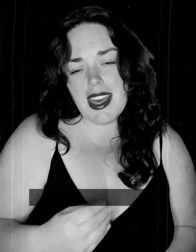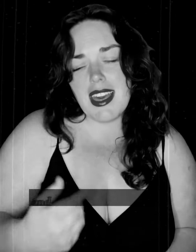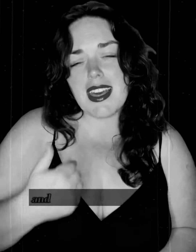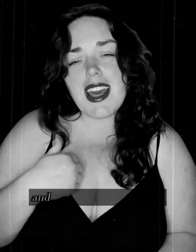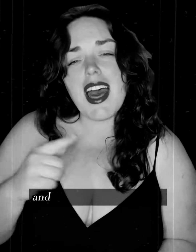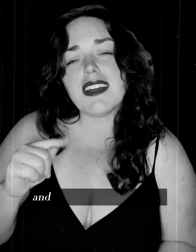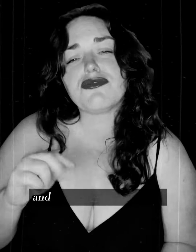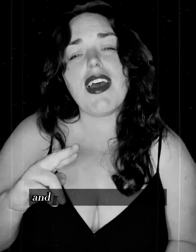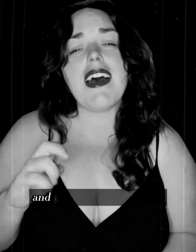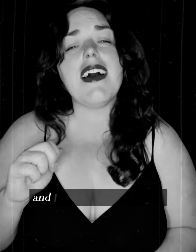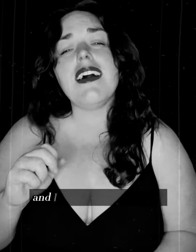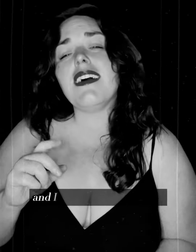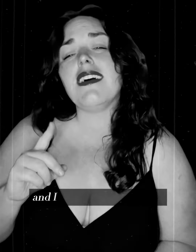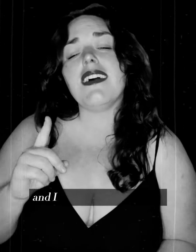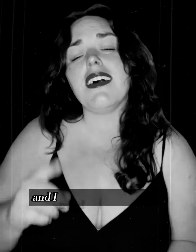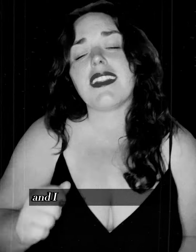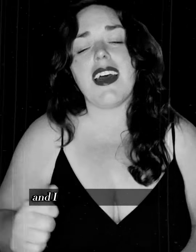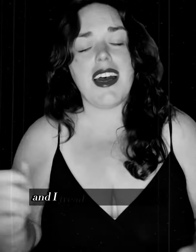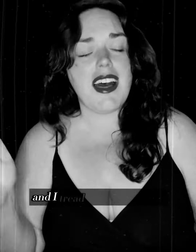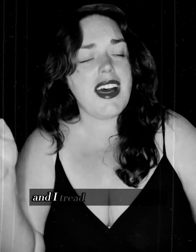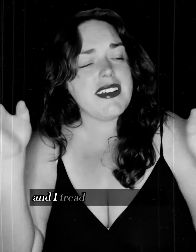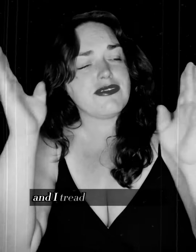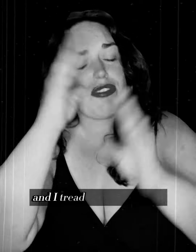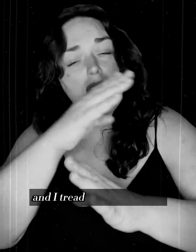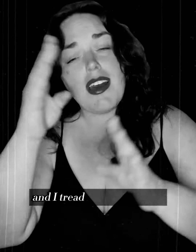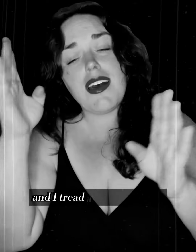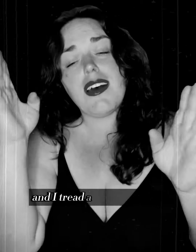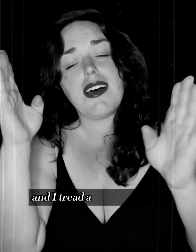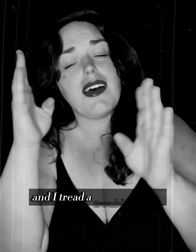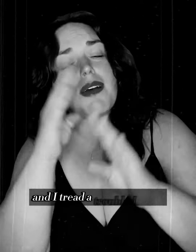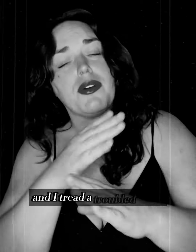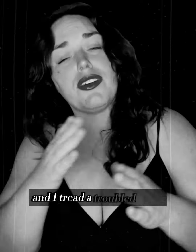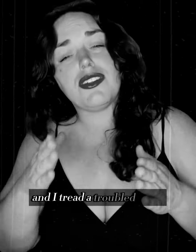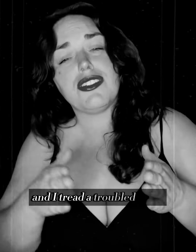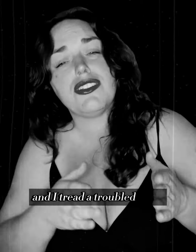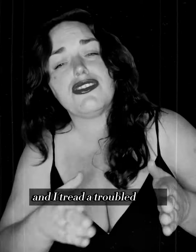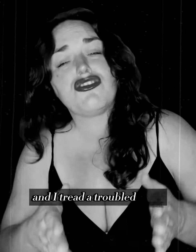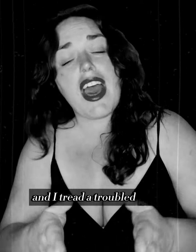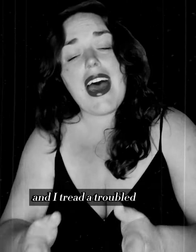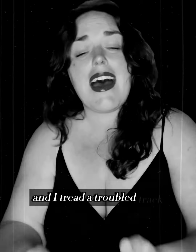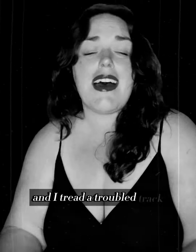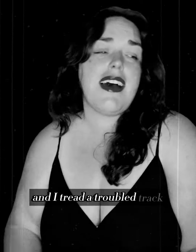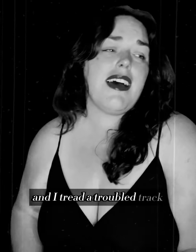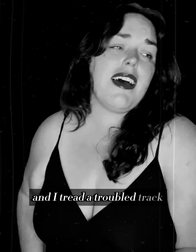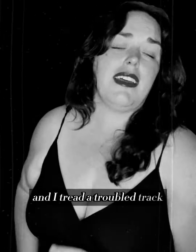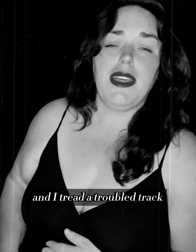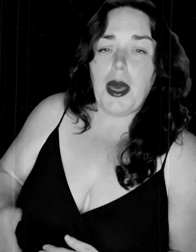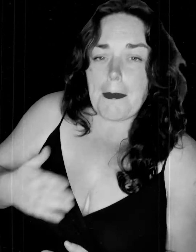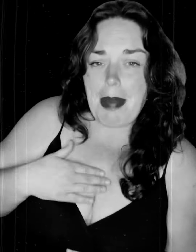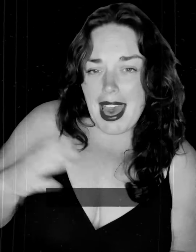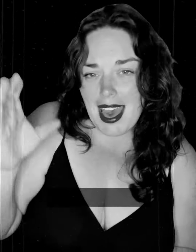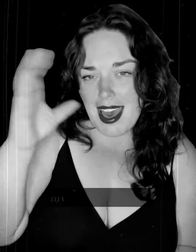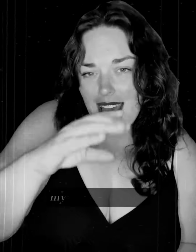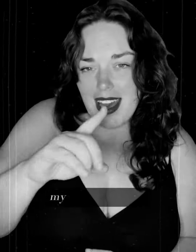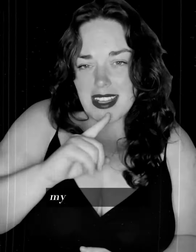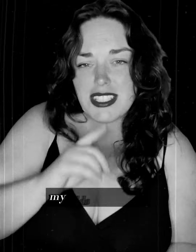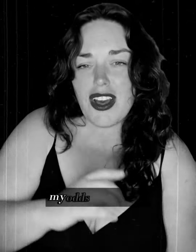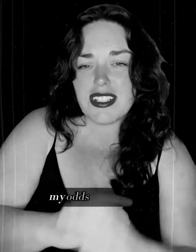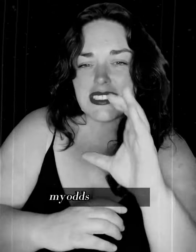And I took a troubled track My odds